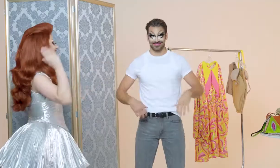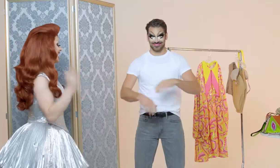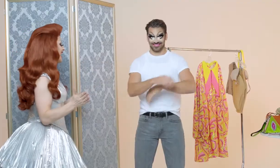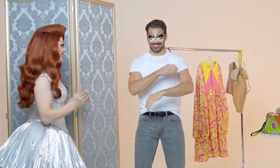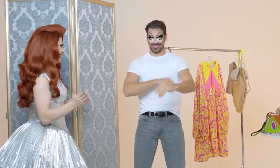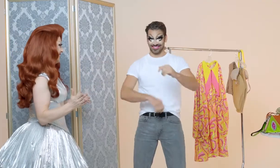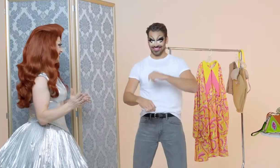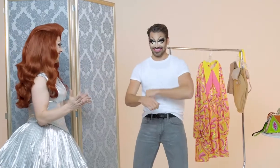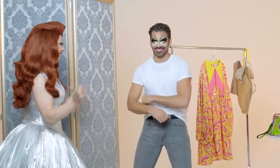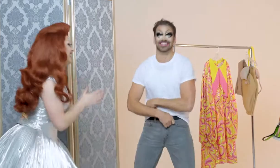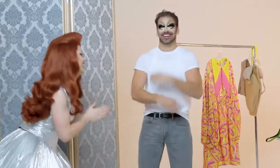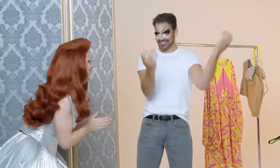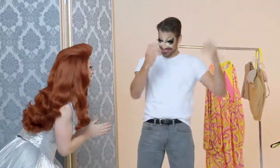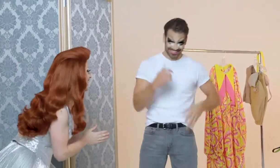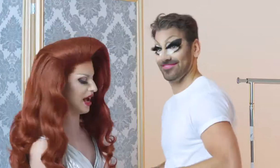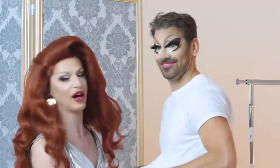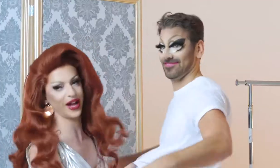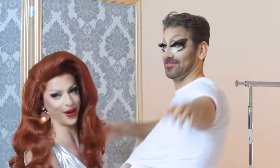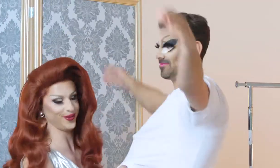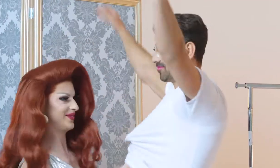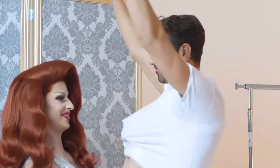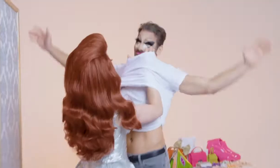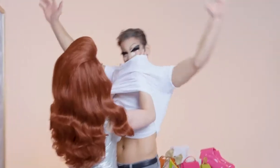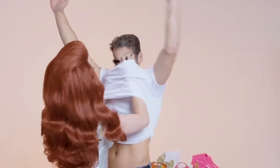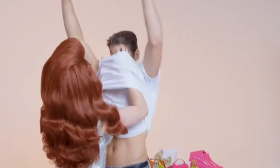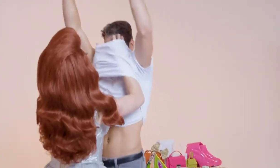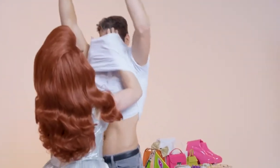Get out of your clothes! I'll help.